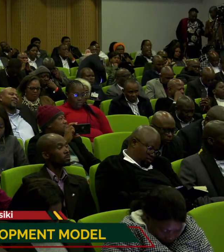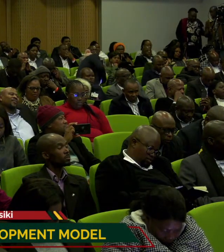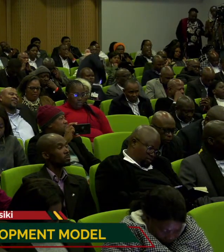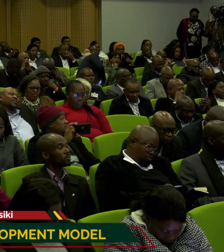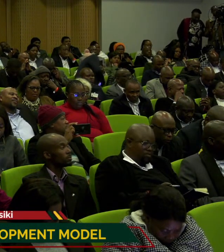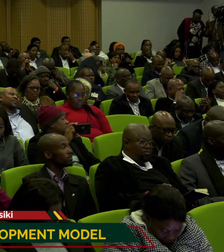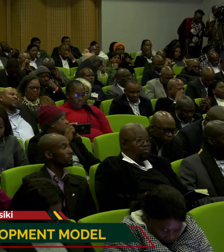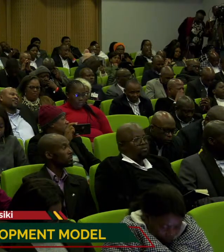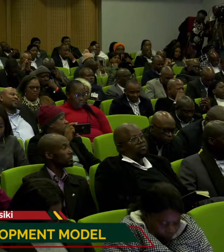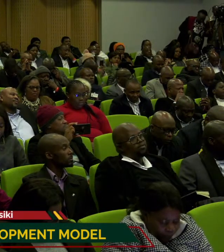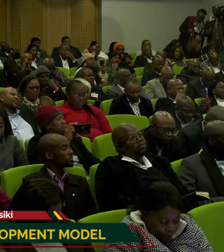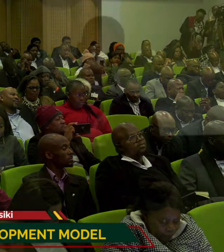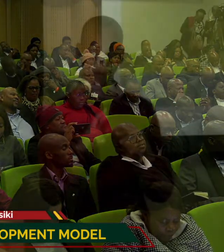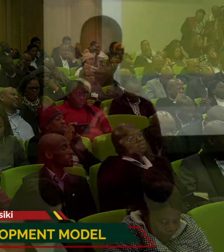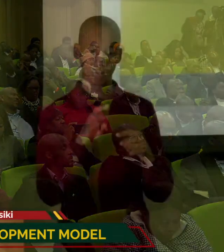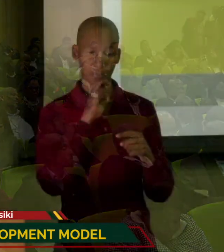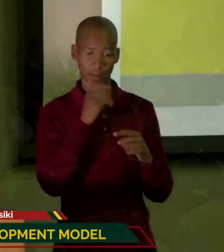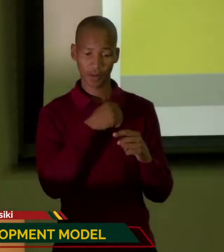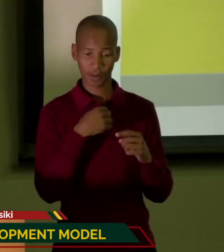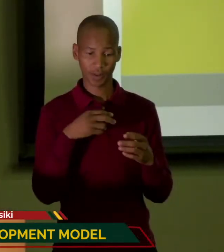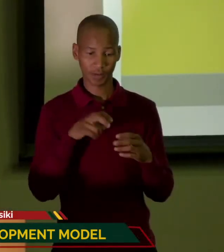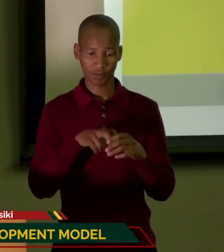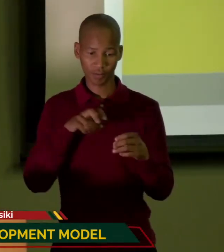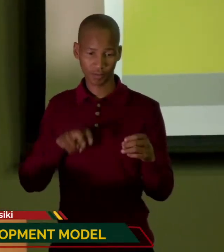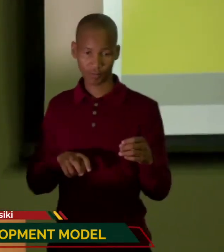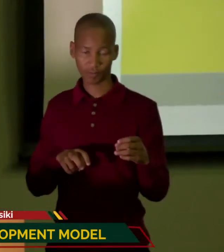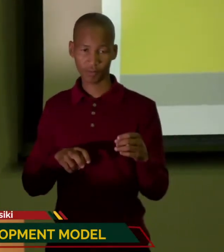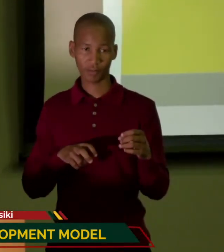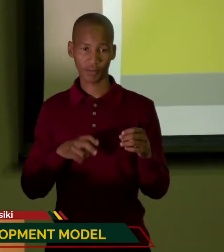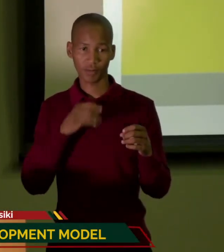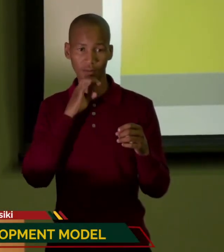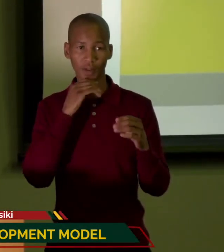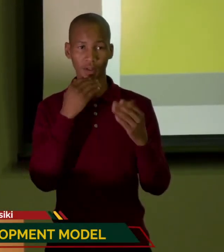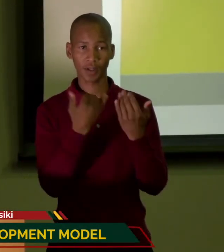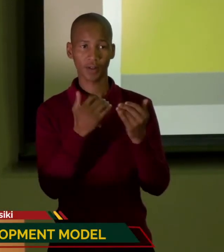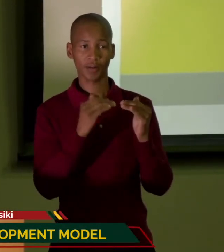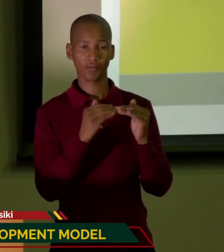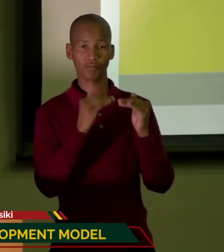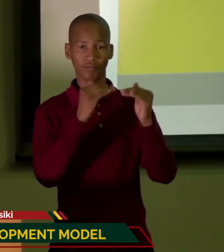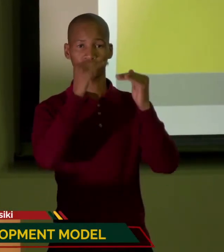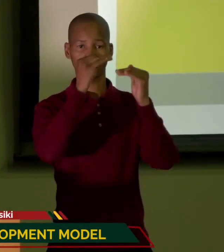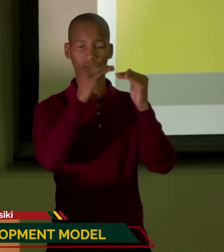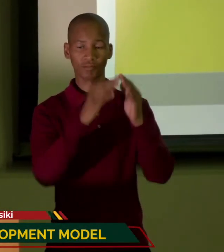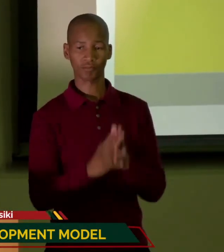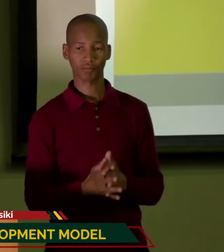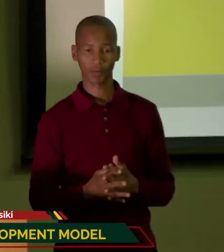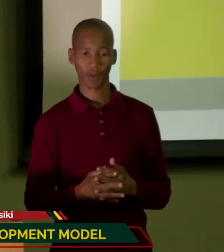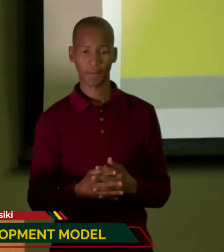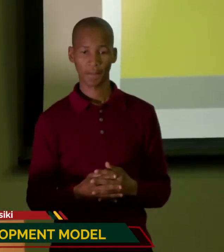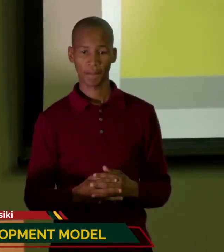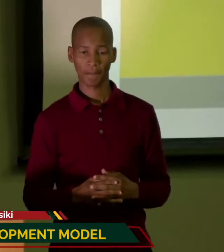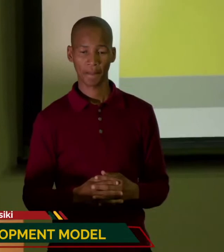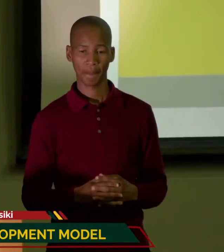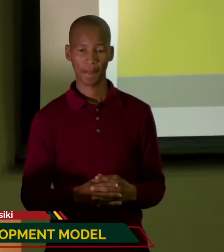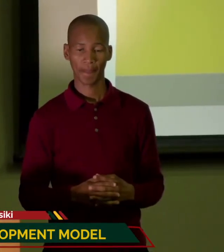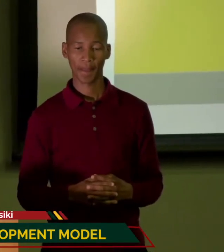na apho xa iya kweza ndawo inyukelayo kuzo ihambe